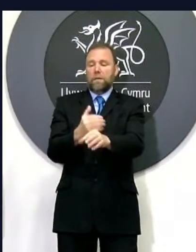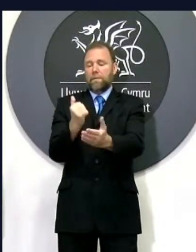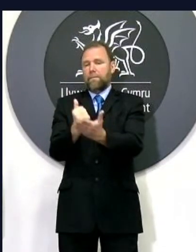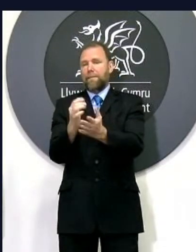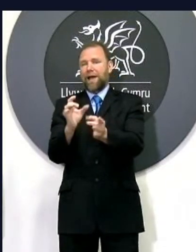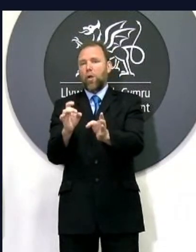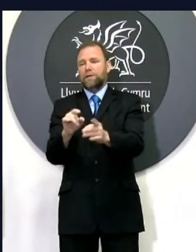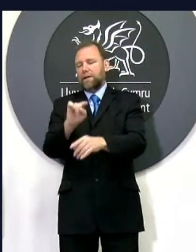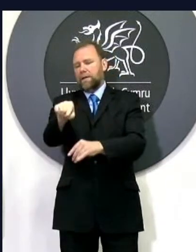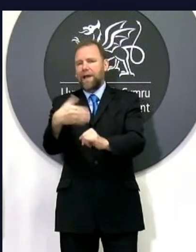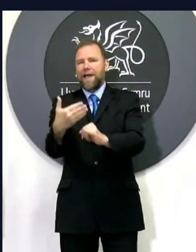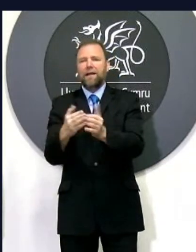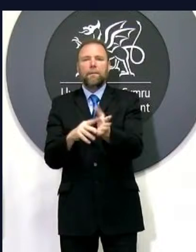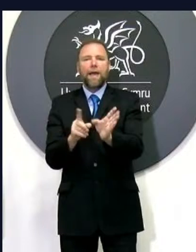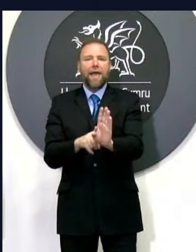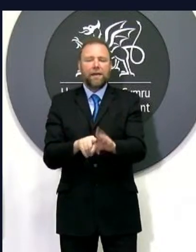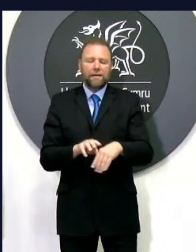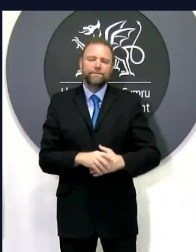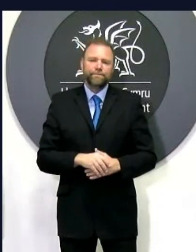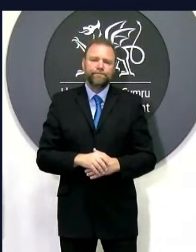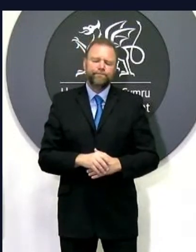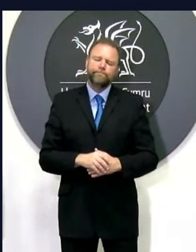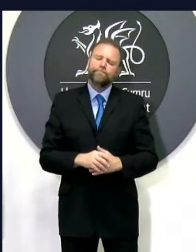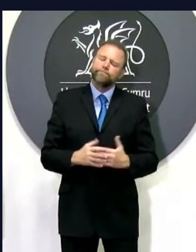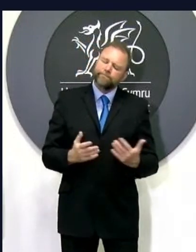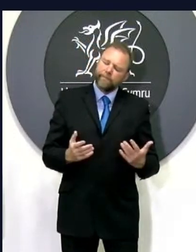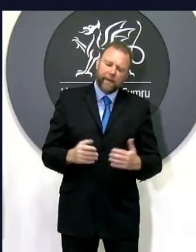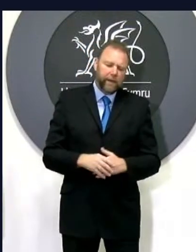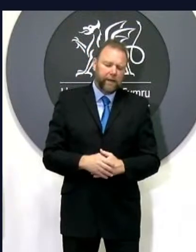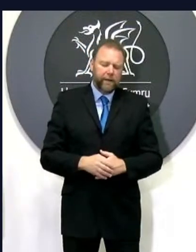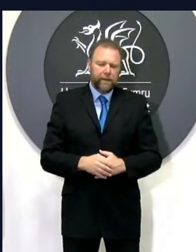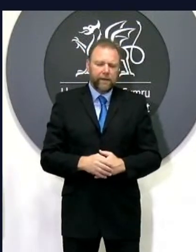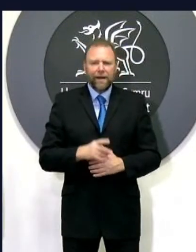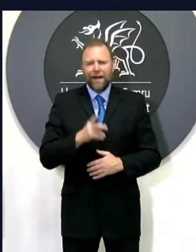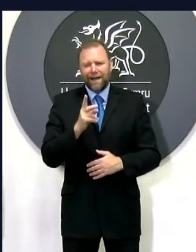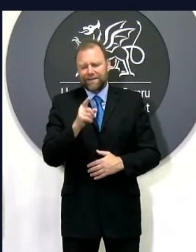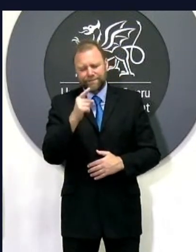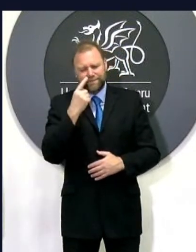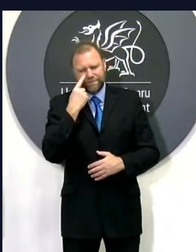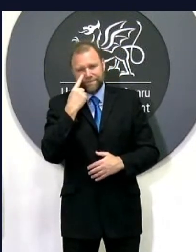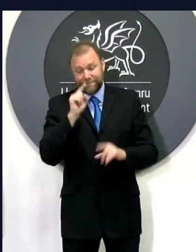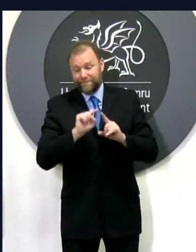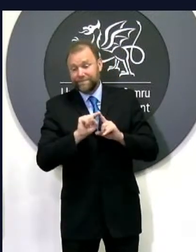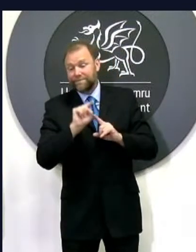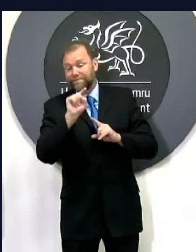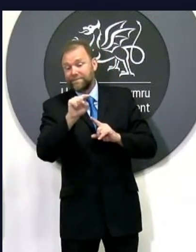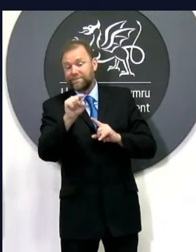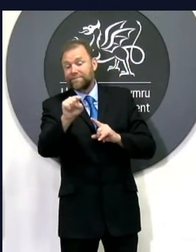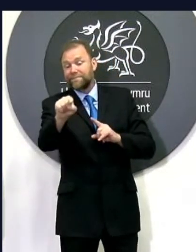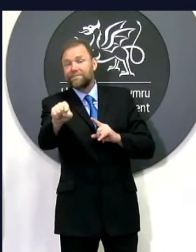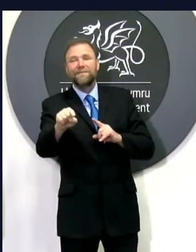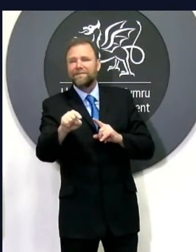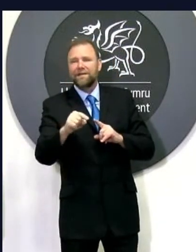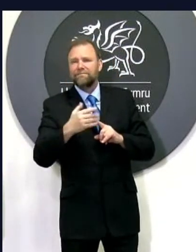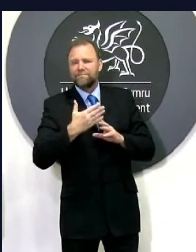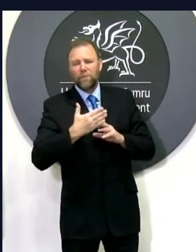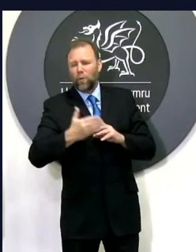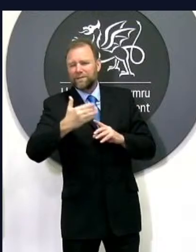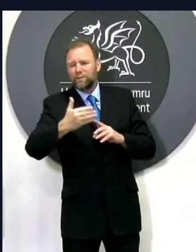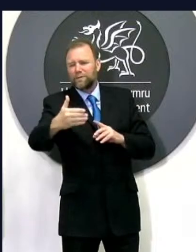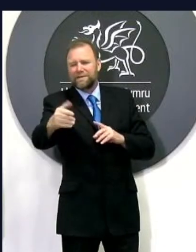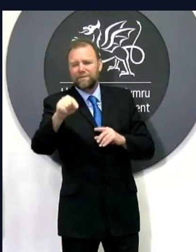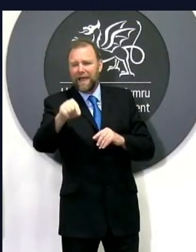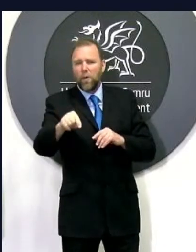end of May. But that, as you will appreciate, is many weeks from now, and the public health position at the